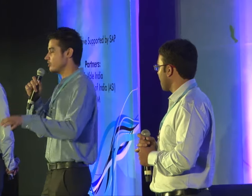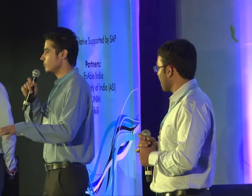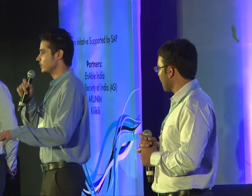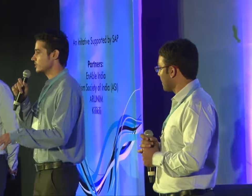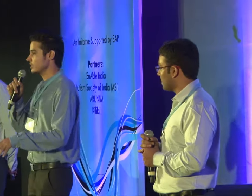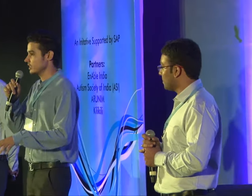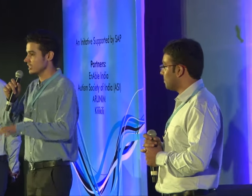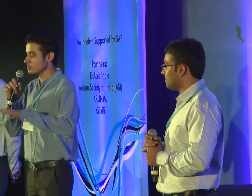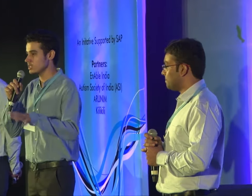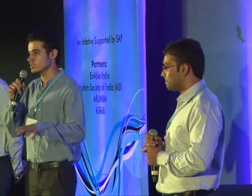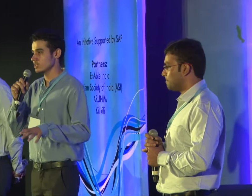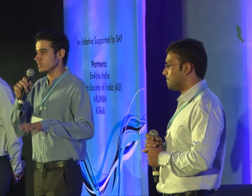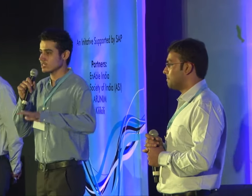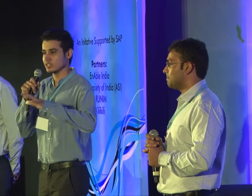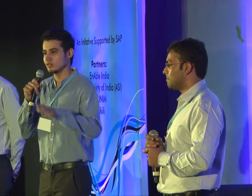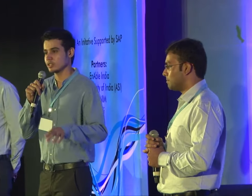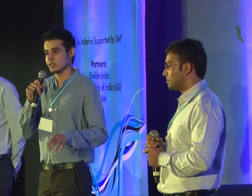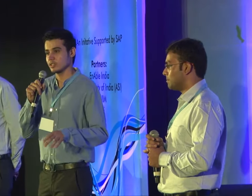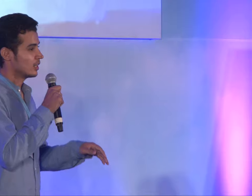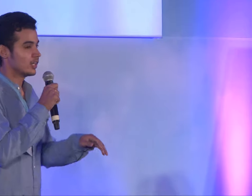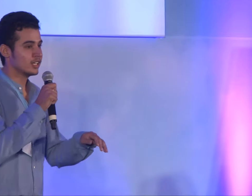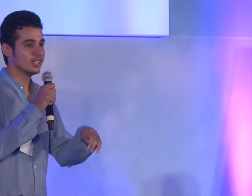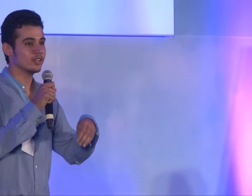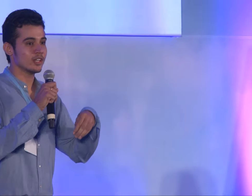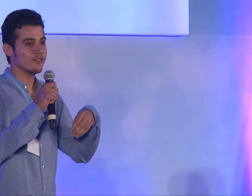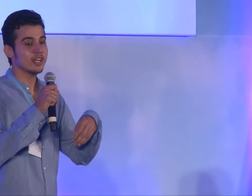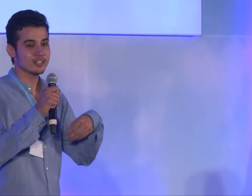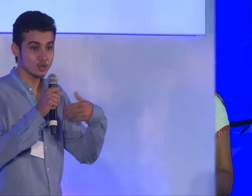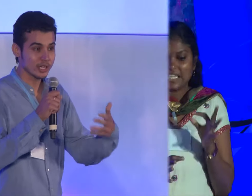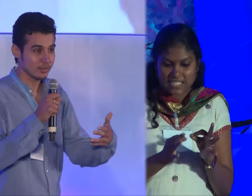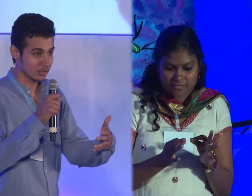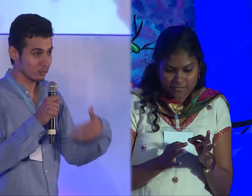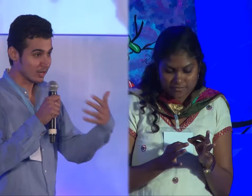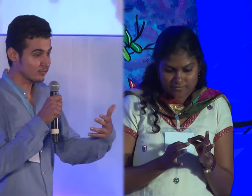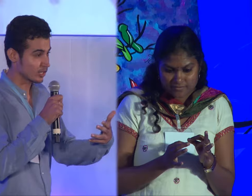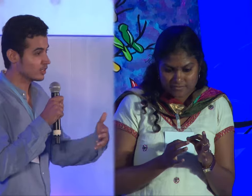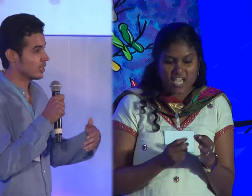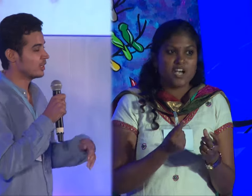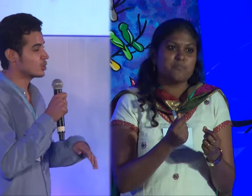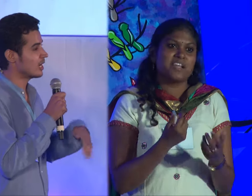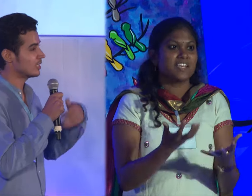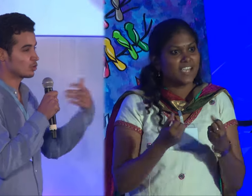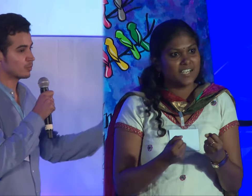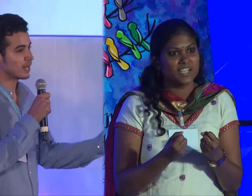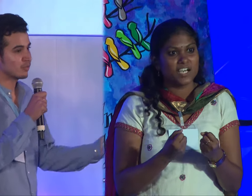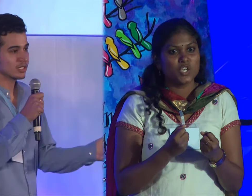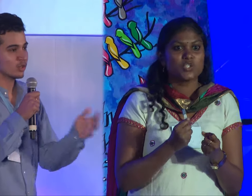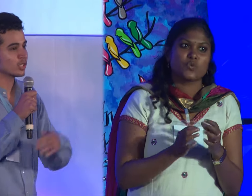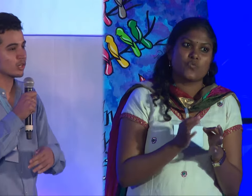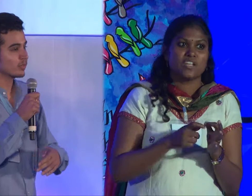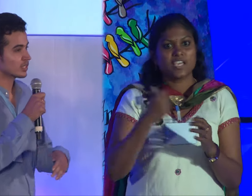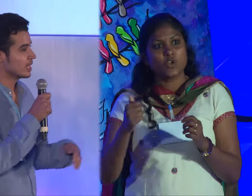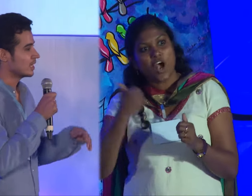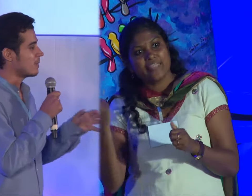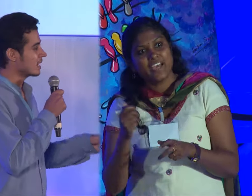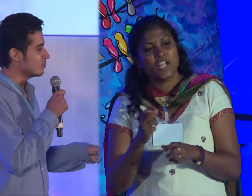he goes to the Deaf Olympics, gets medals, gets nothing for it. If he has to get money for it, he has to either go to the Paralympics